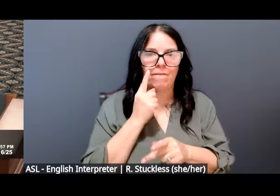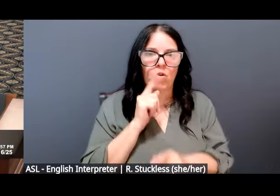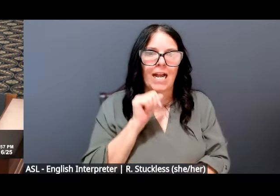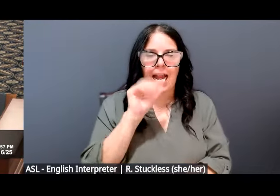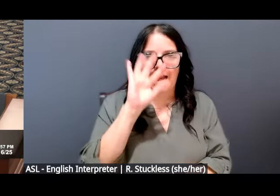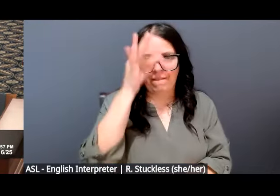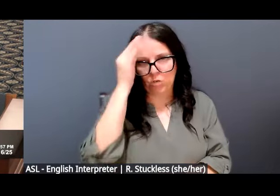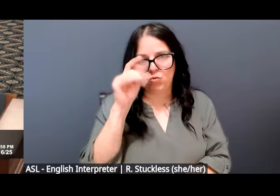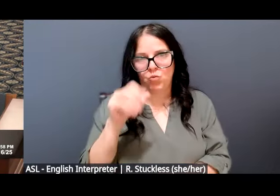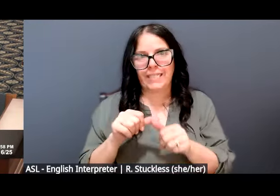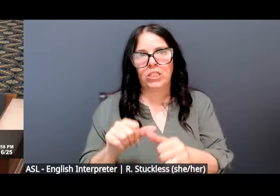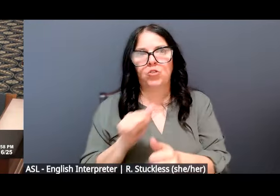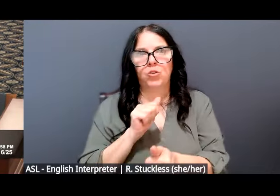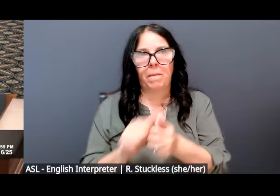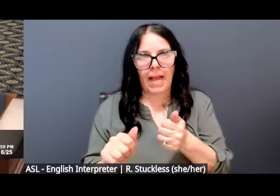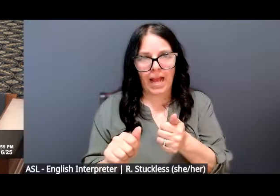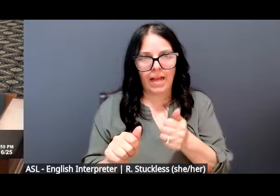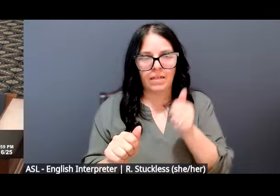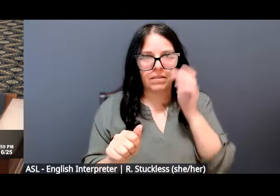continue past the